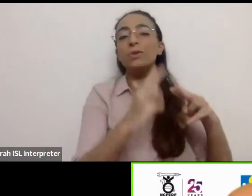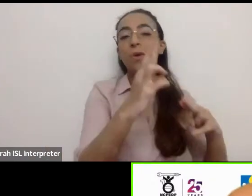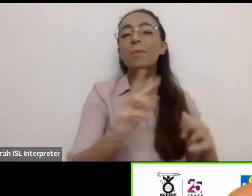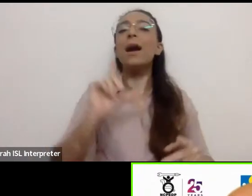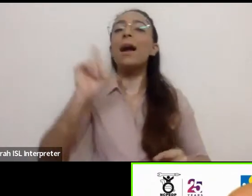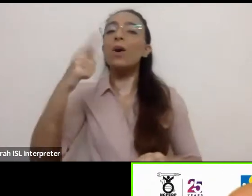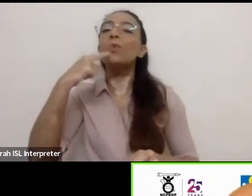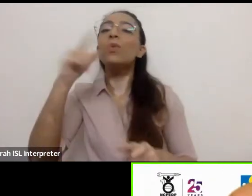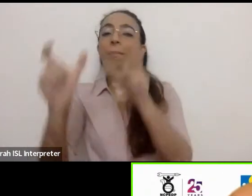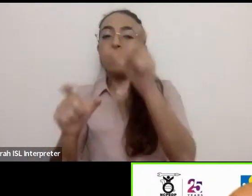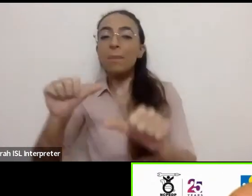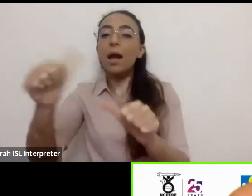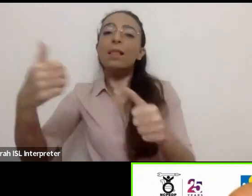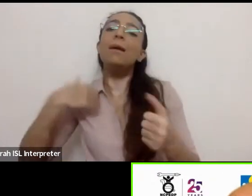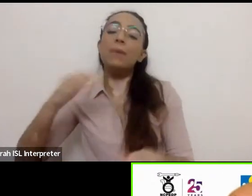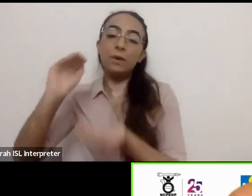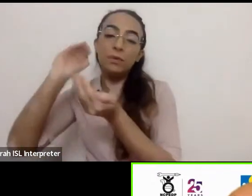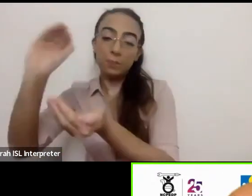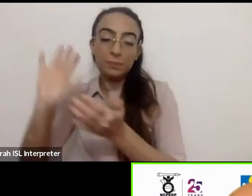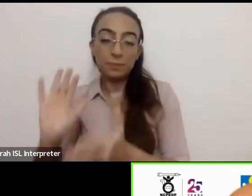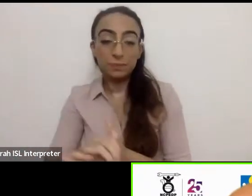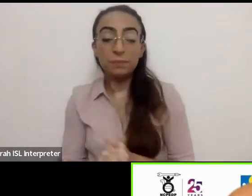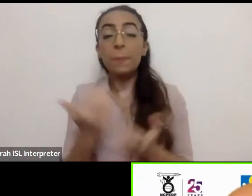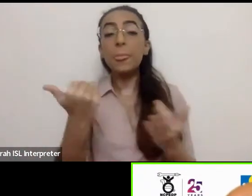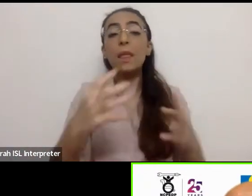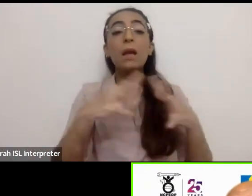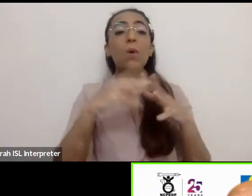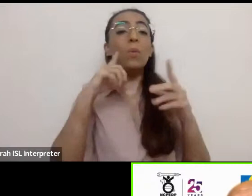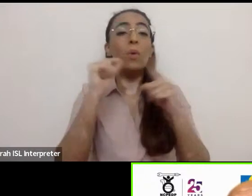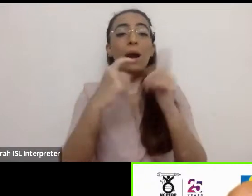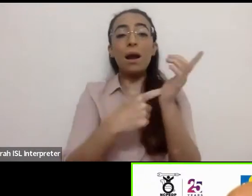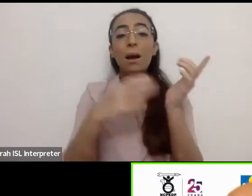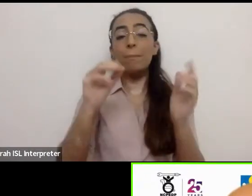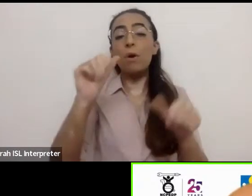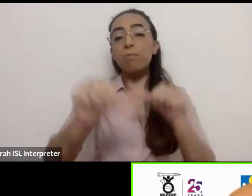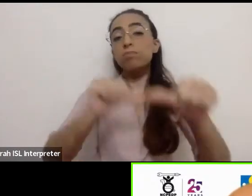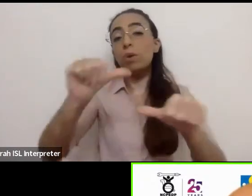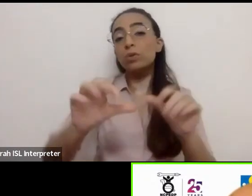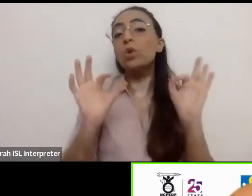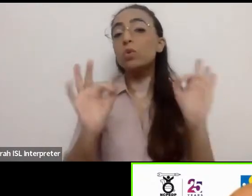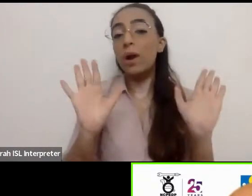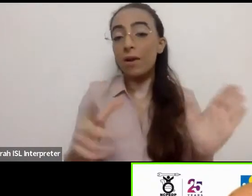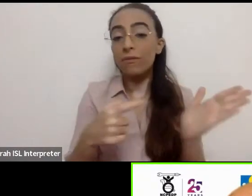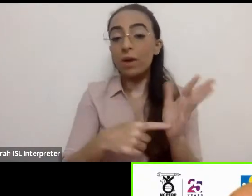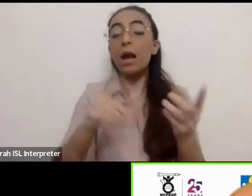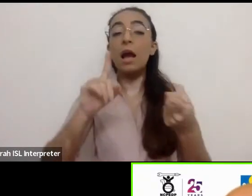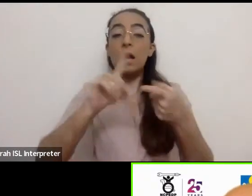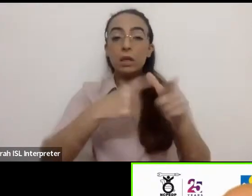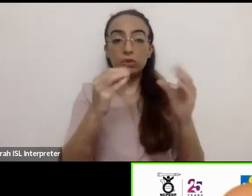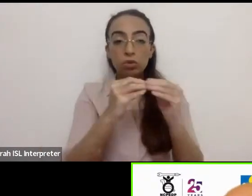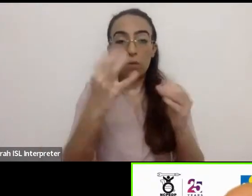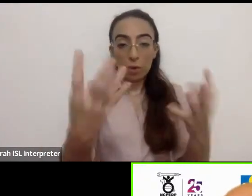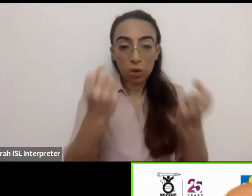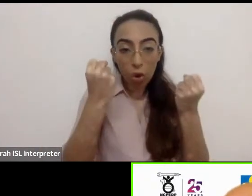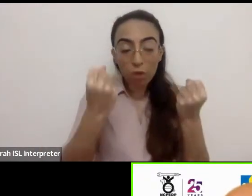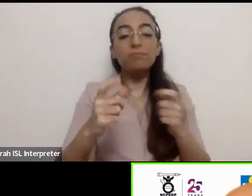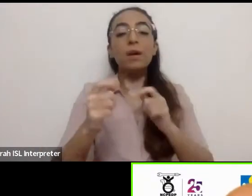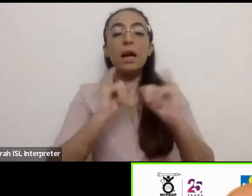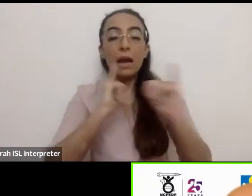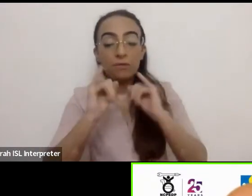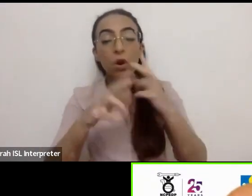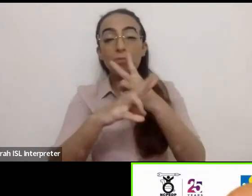other corporations to put a very structured process, the actual employment and the financial independence of the